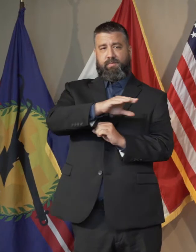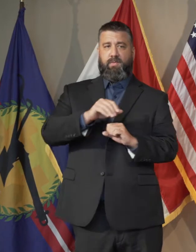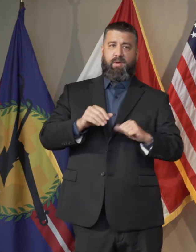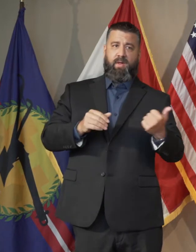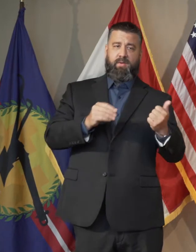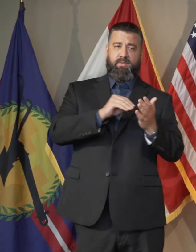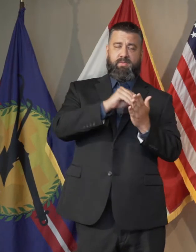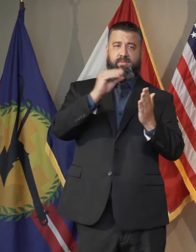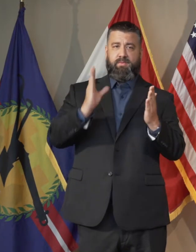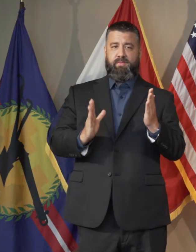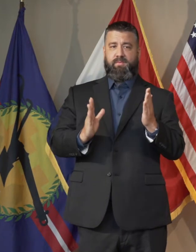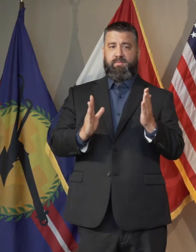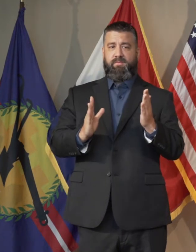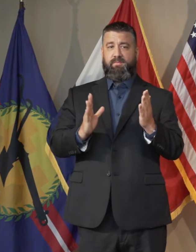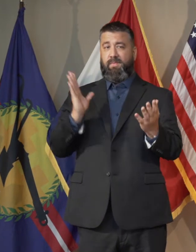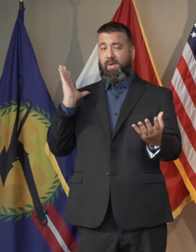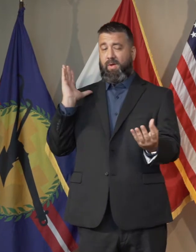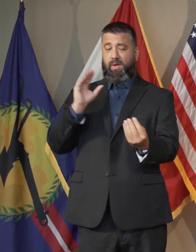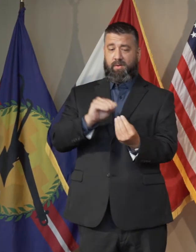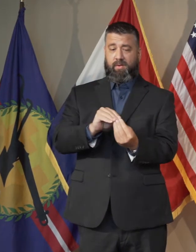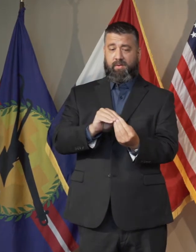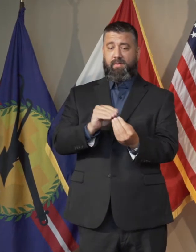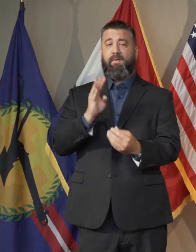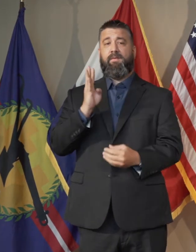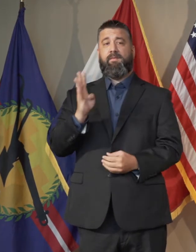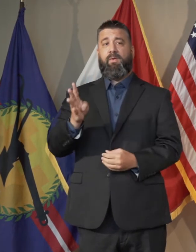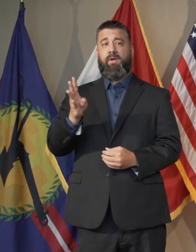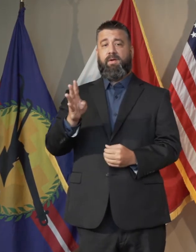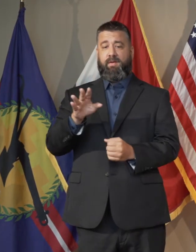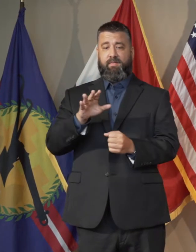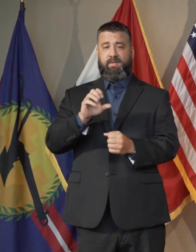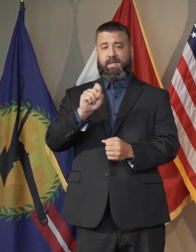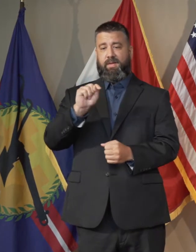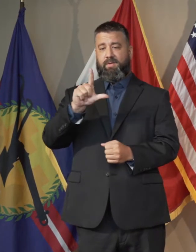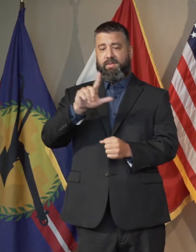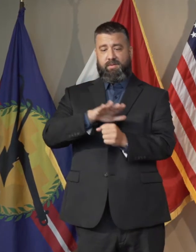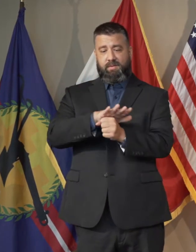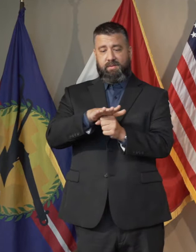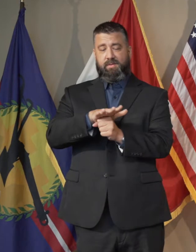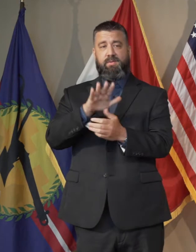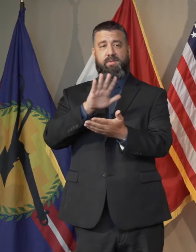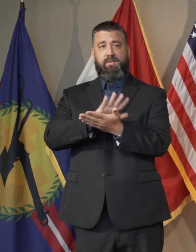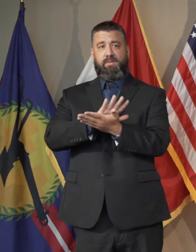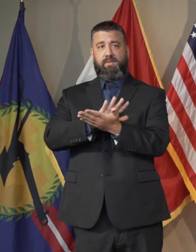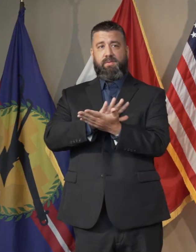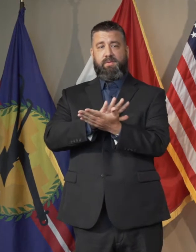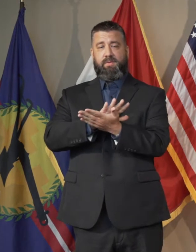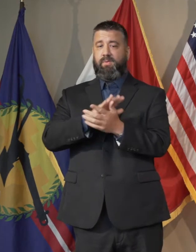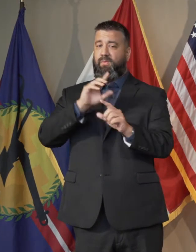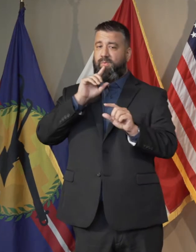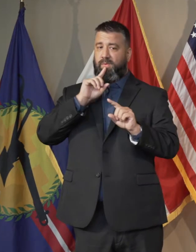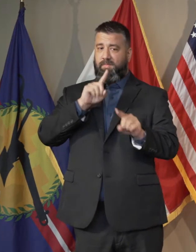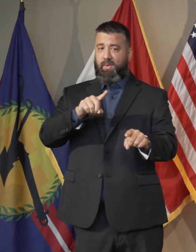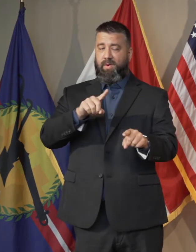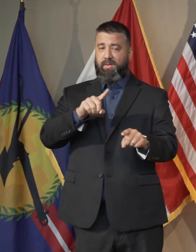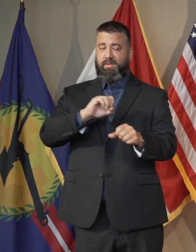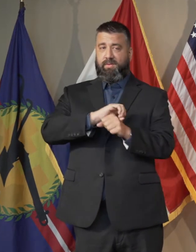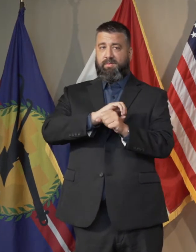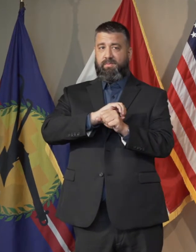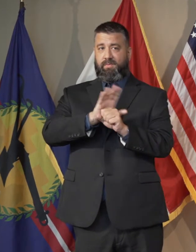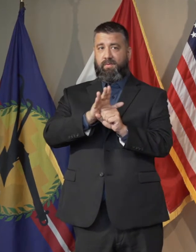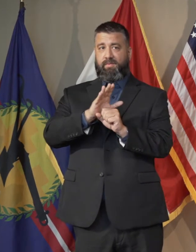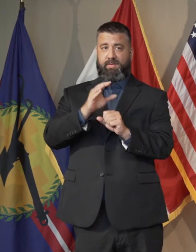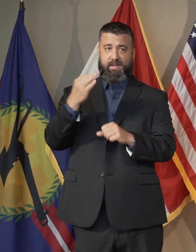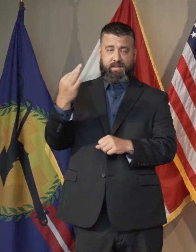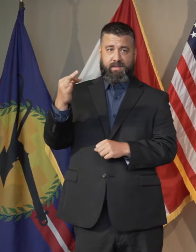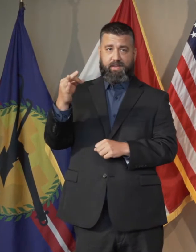student. In all, 40 of our county schools have reported either a case of COVID-19 or a close